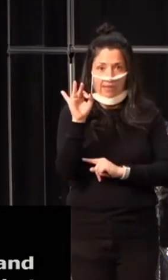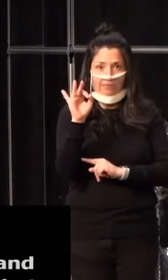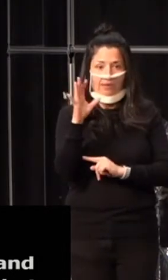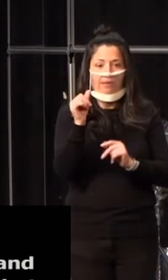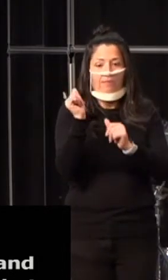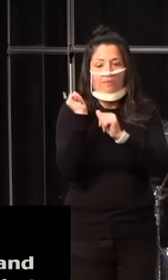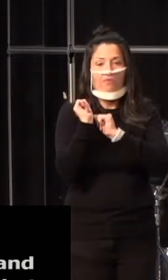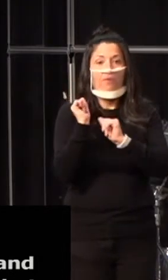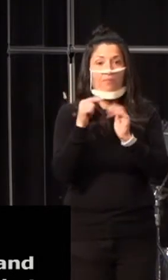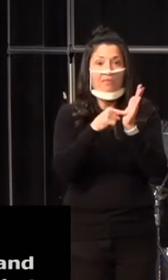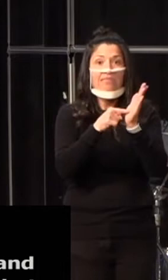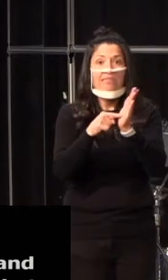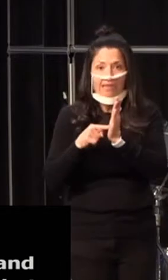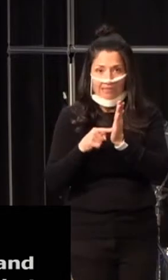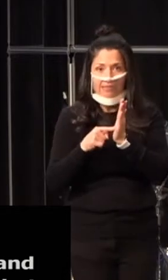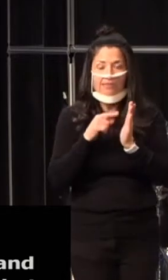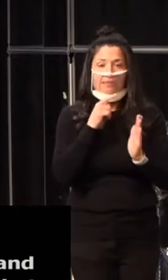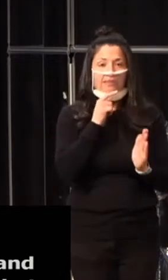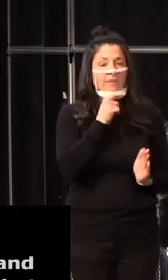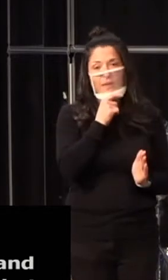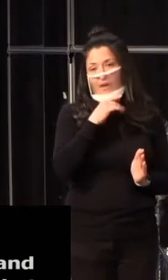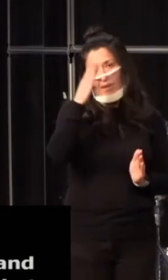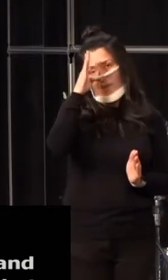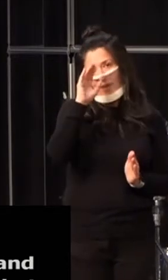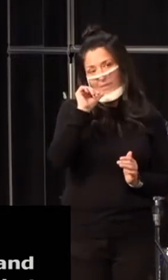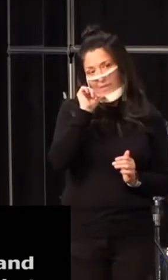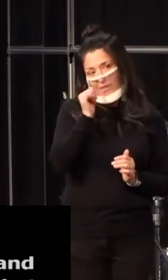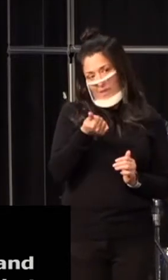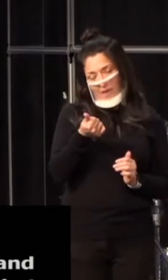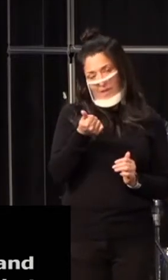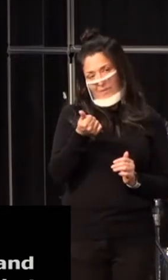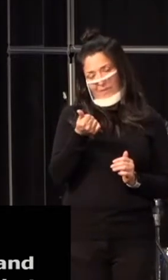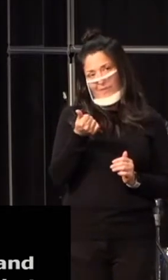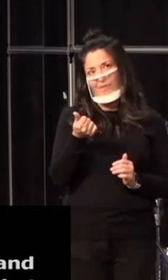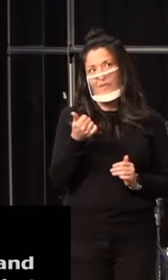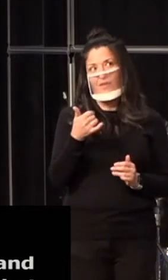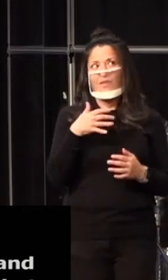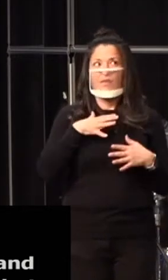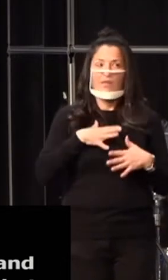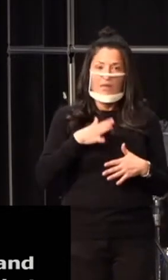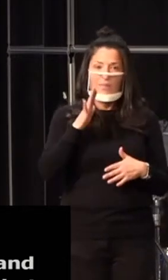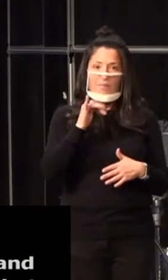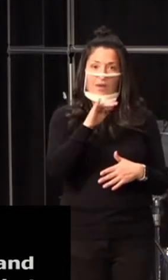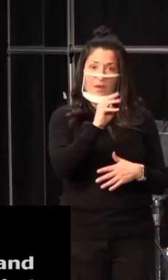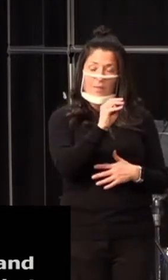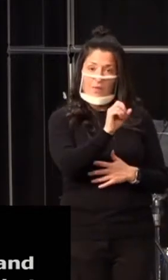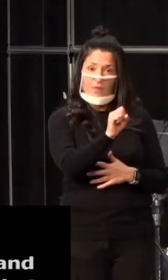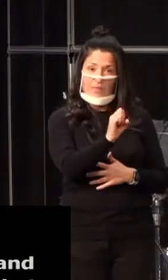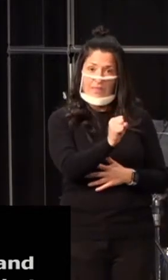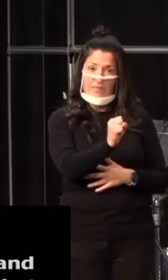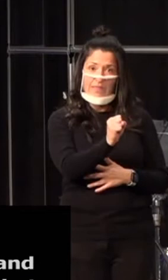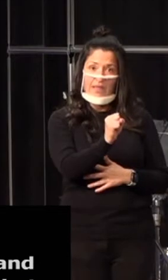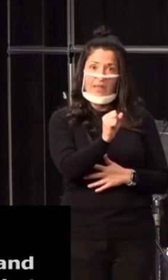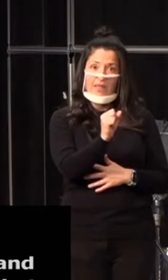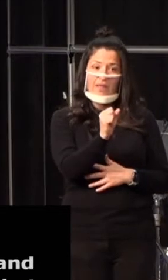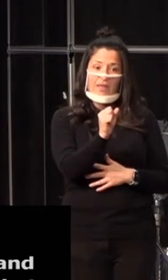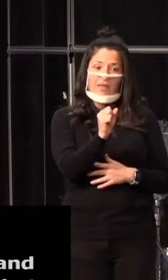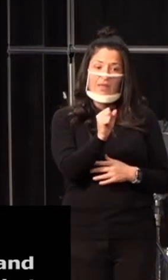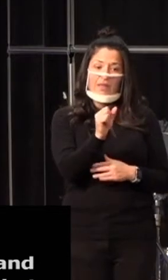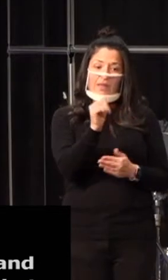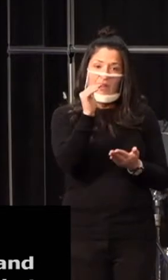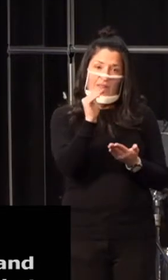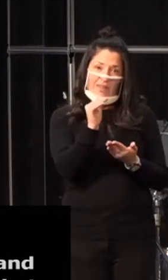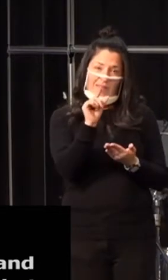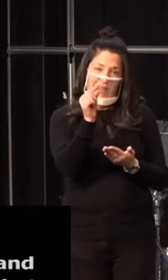signs." Okay, so God isn't swayed by Moses' lack of faith. He says, hey, I'm going to give you an opportunity to do